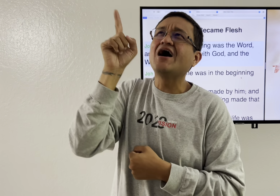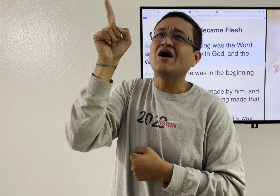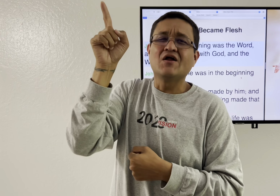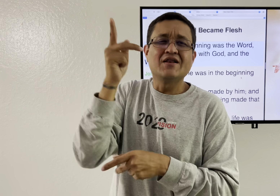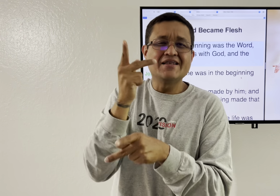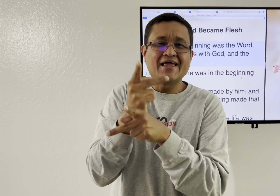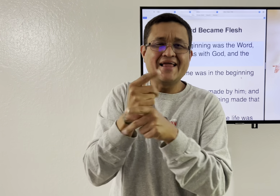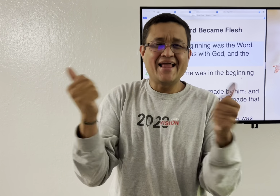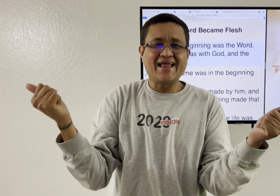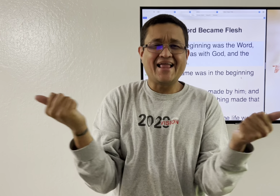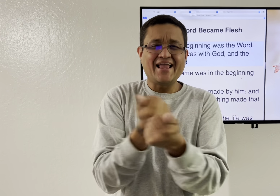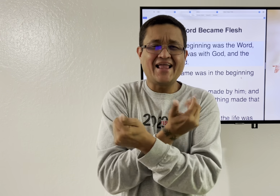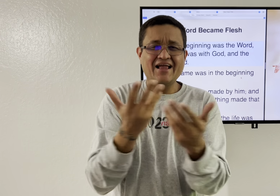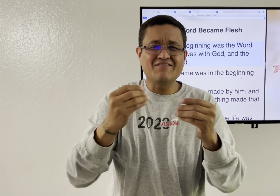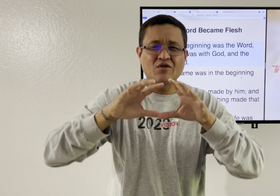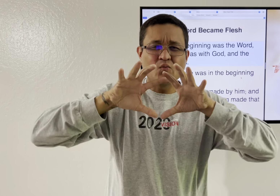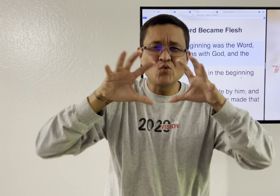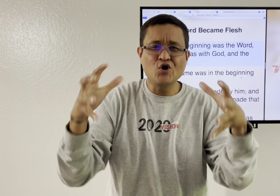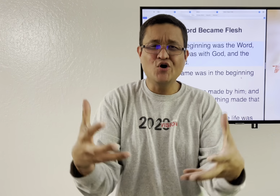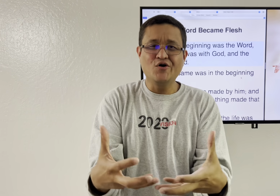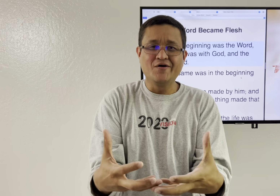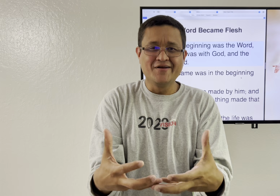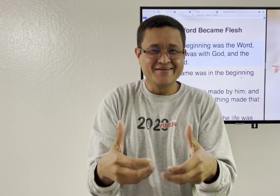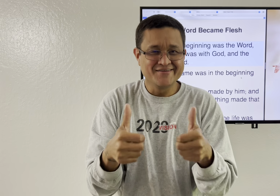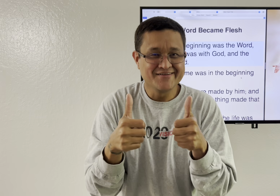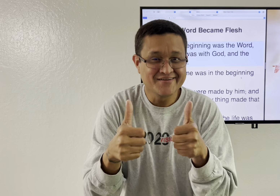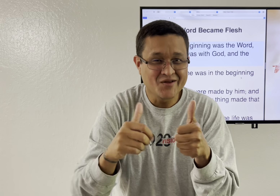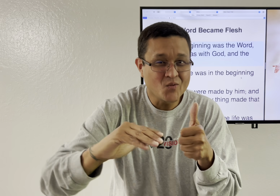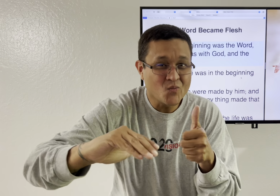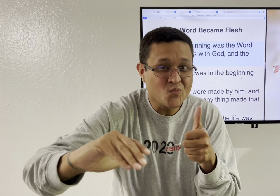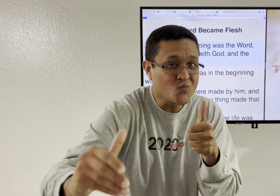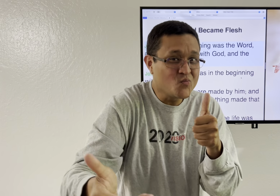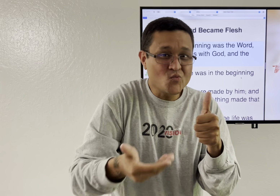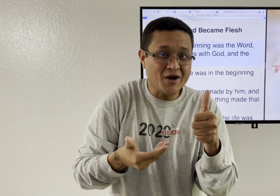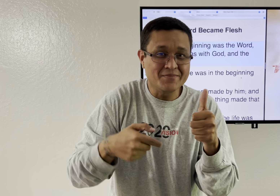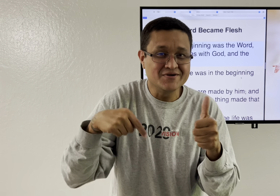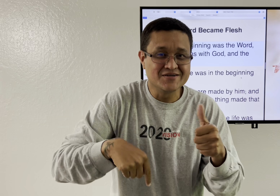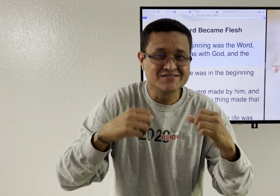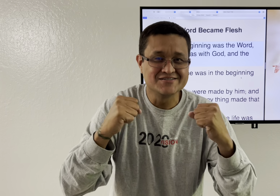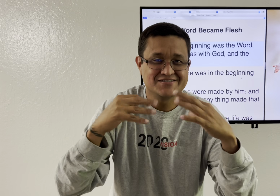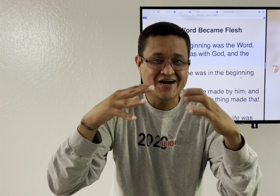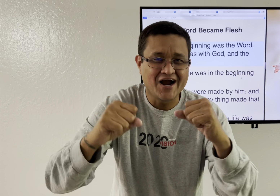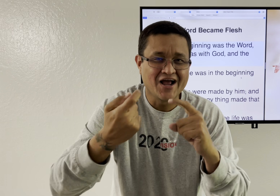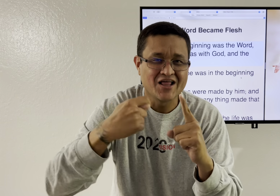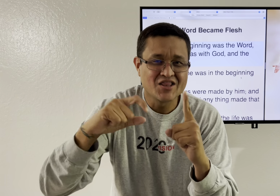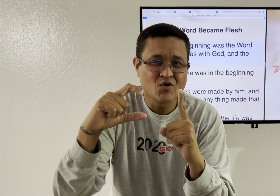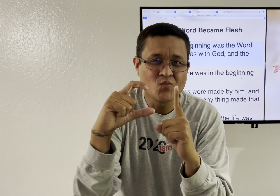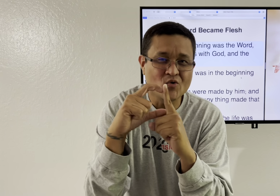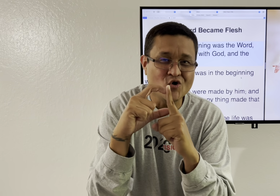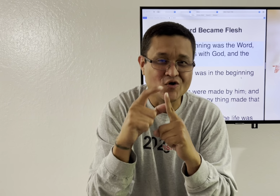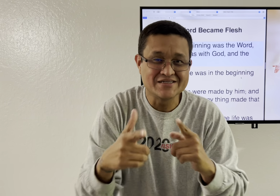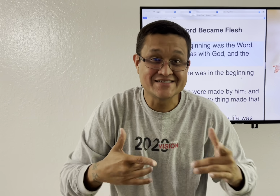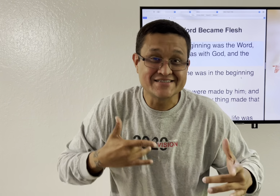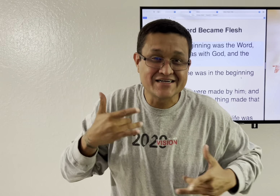We must trust in God to take care of everything in the world. Amen. Welcome to Signing the Word.